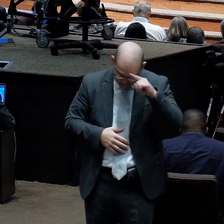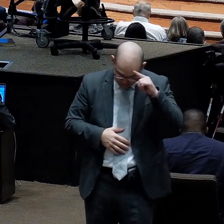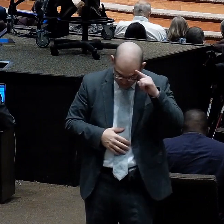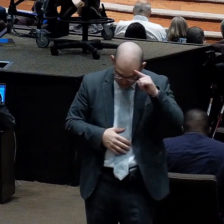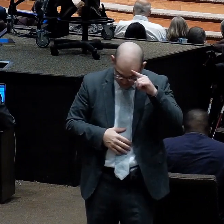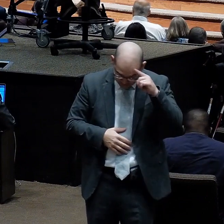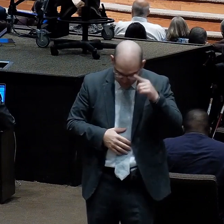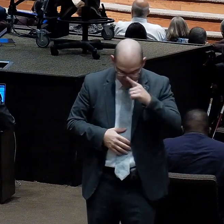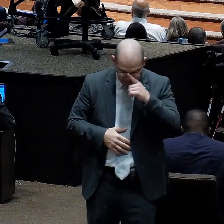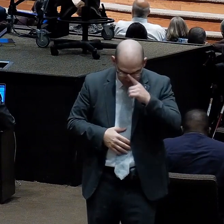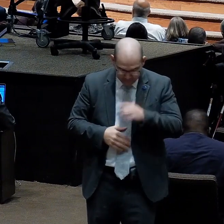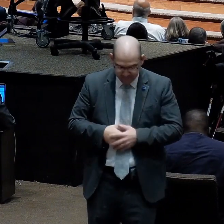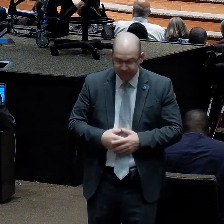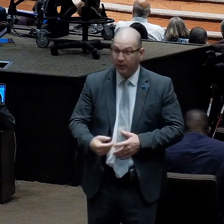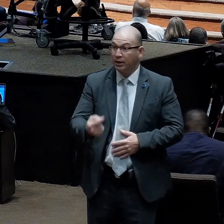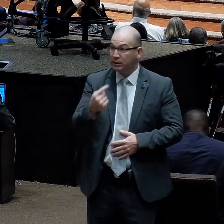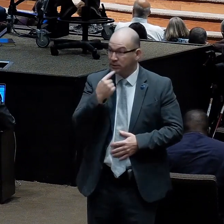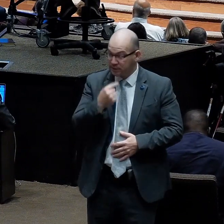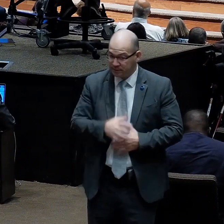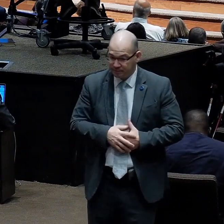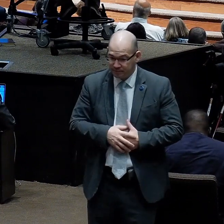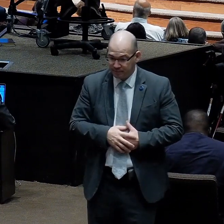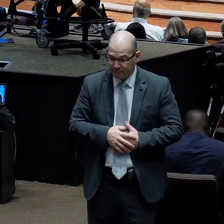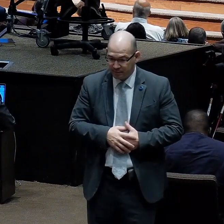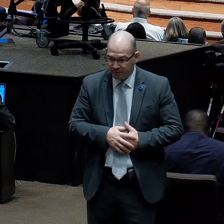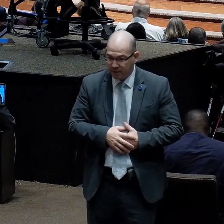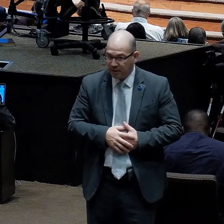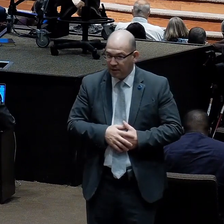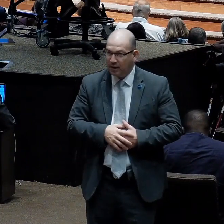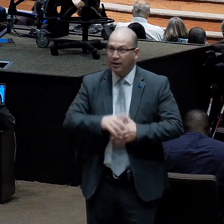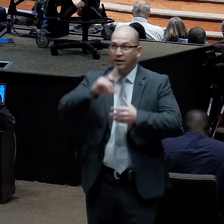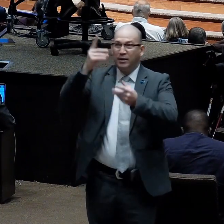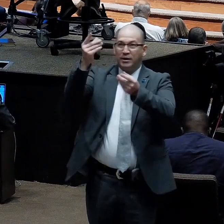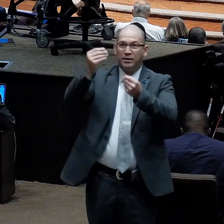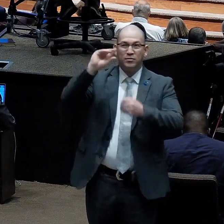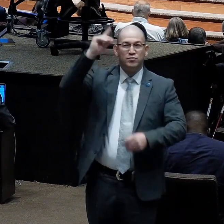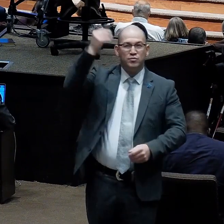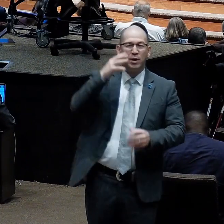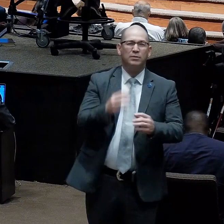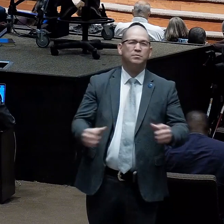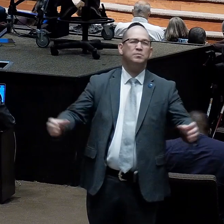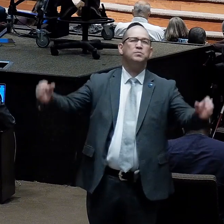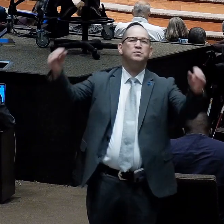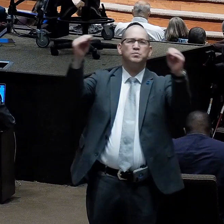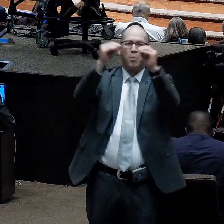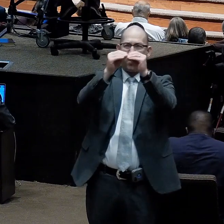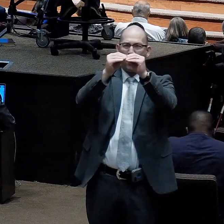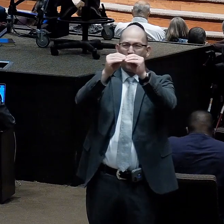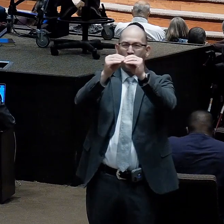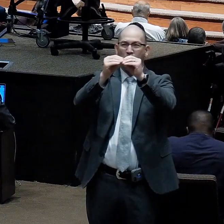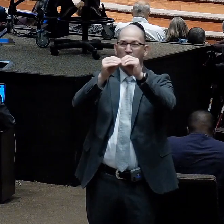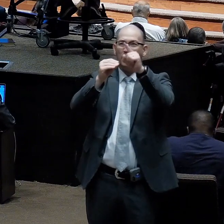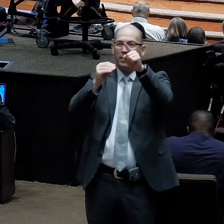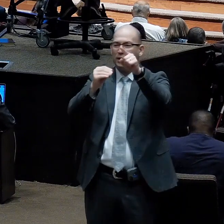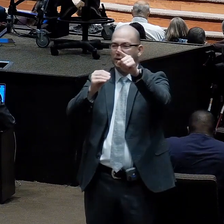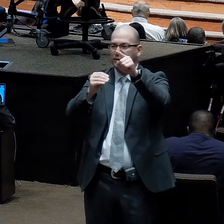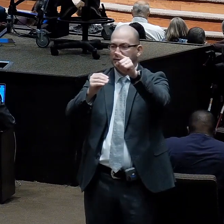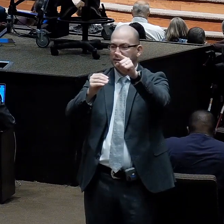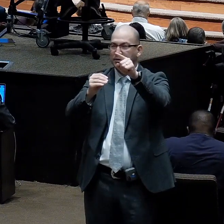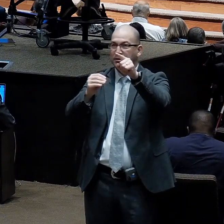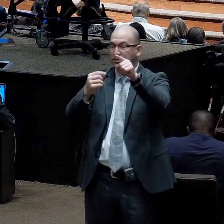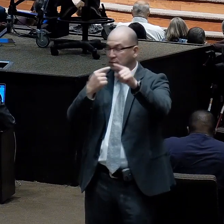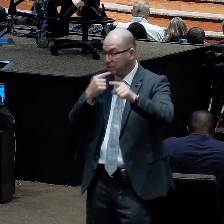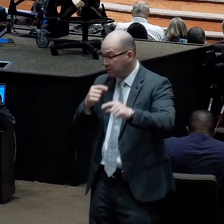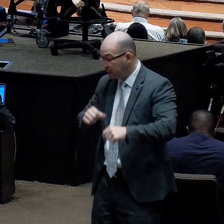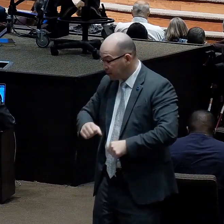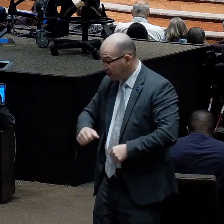It says, But he giveth more grace. Wherefore he saith, God resisteth the proud, but giveth